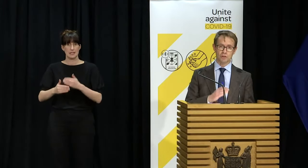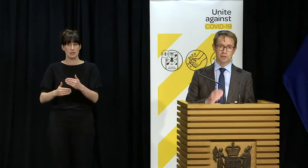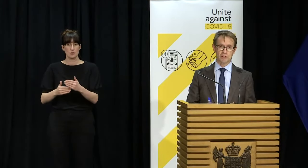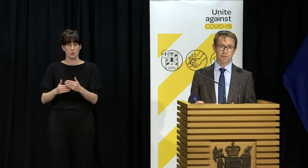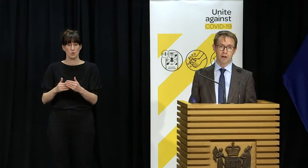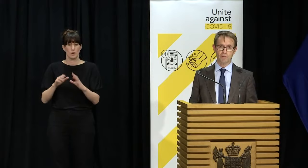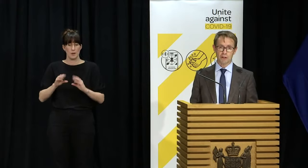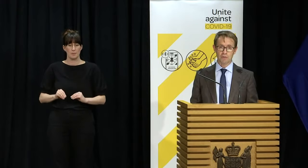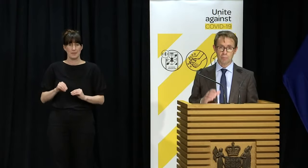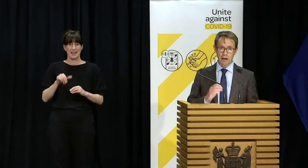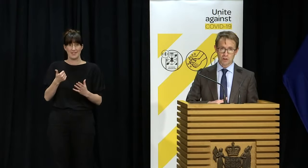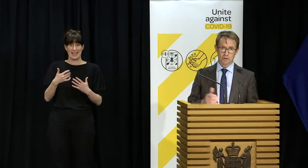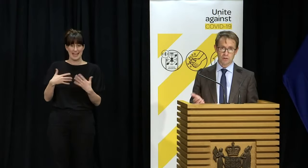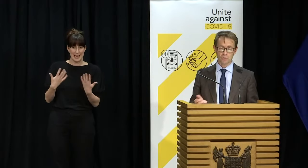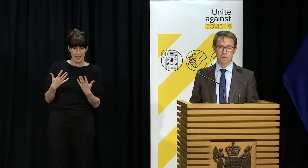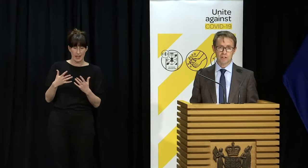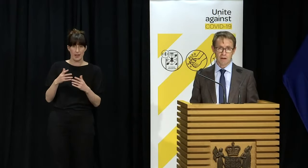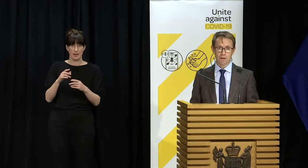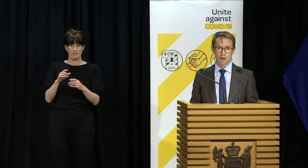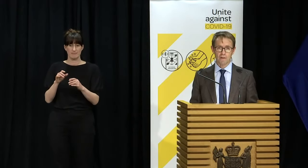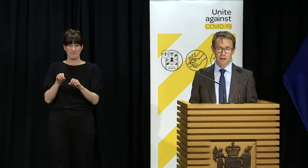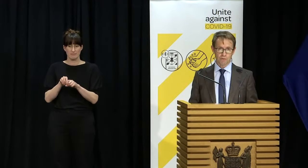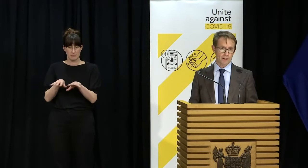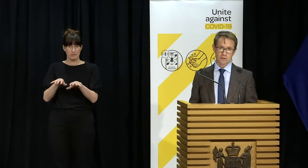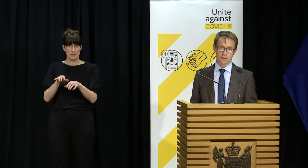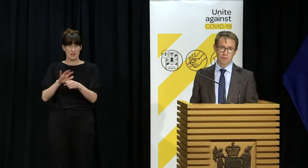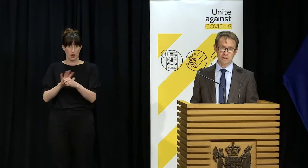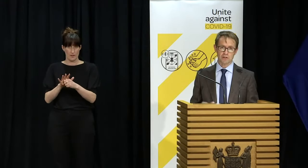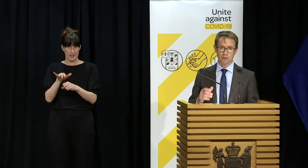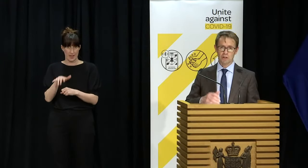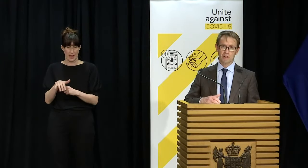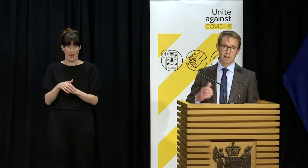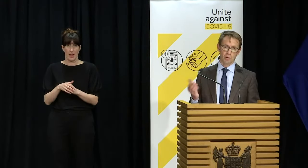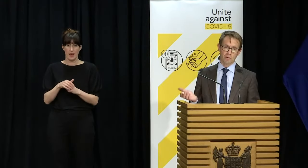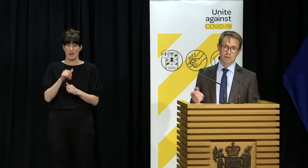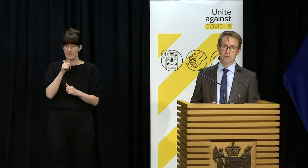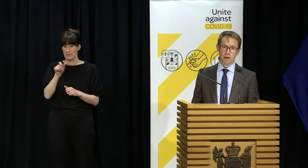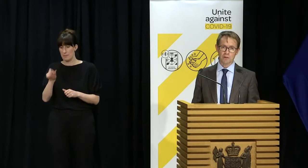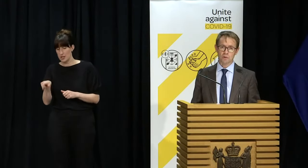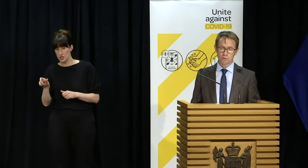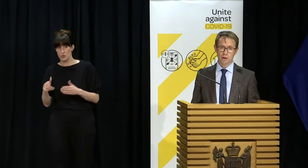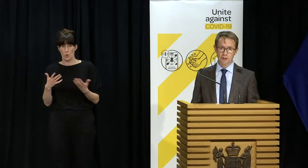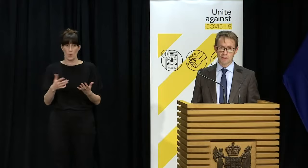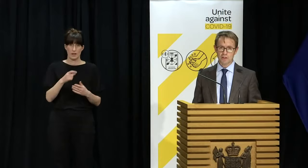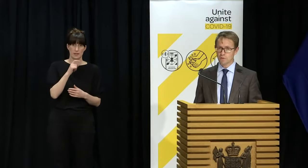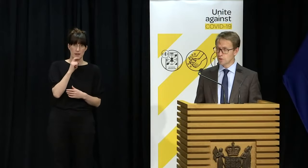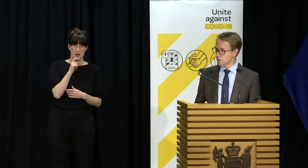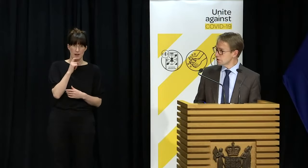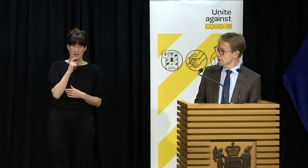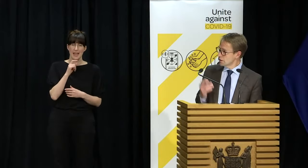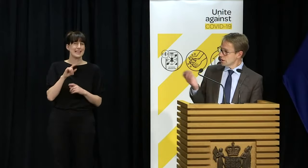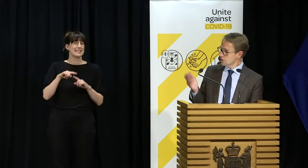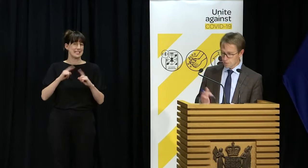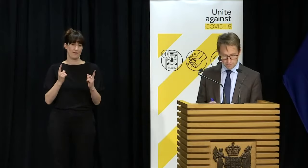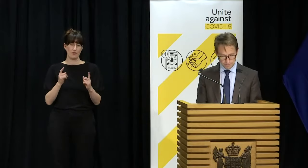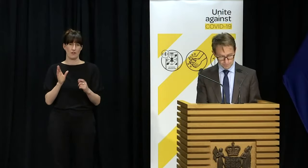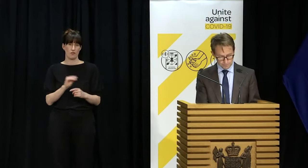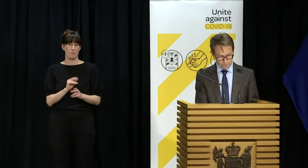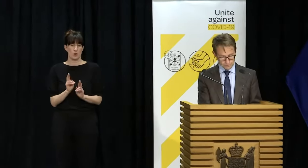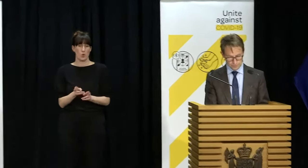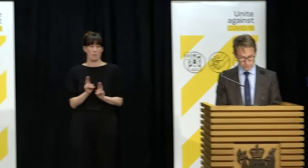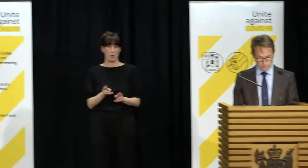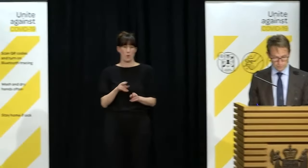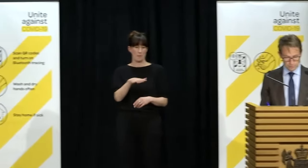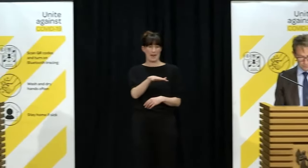and of course to identify if any of the patients or staff are infected. So it's not equivalent to our usual locations of interest. Case B,